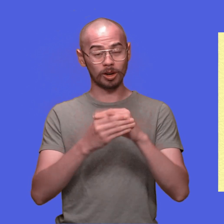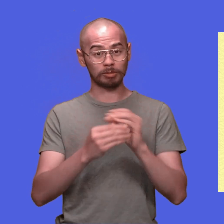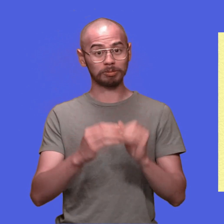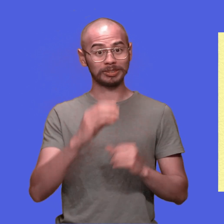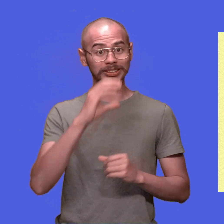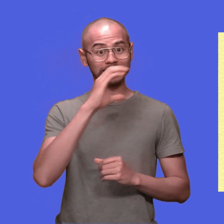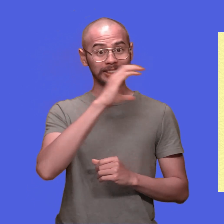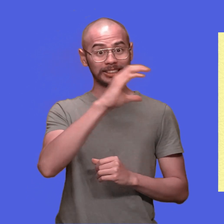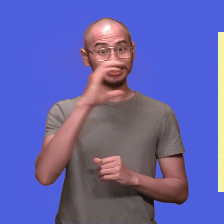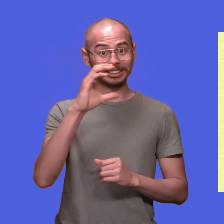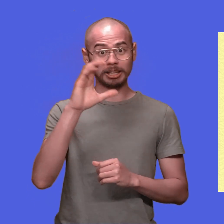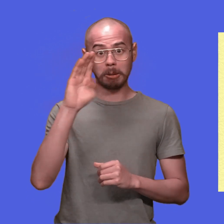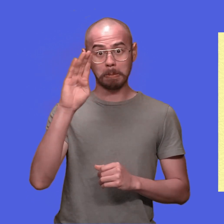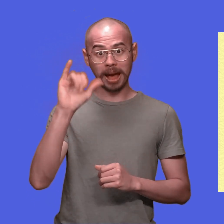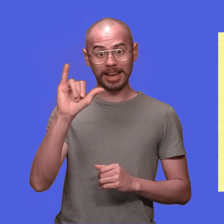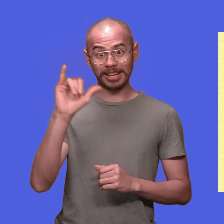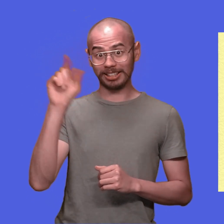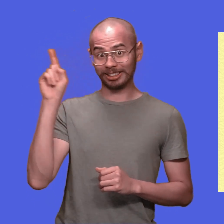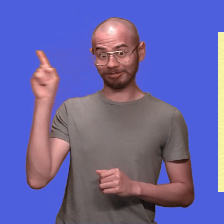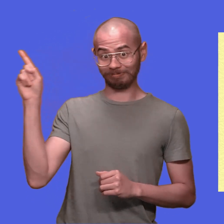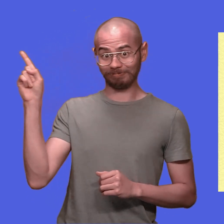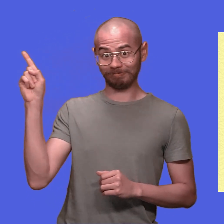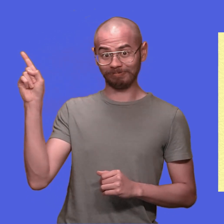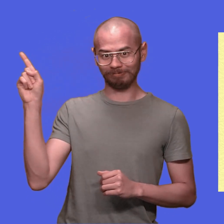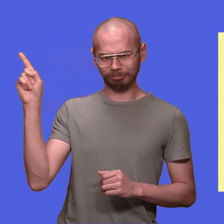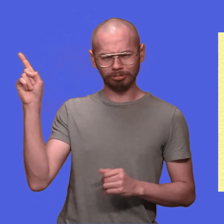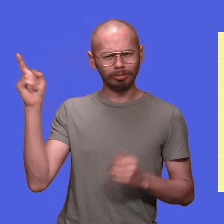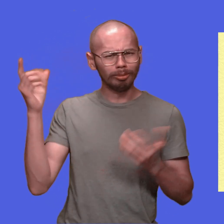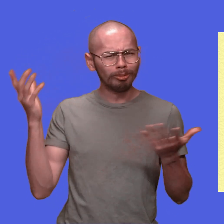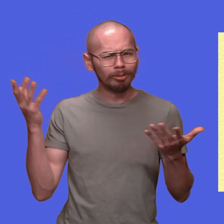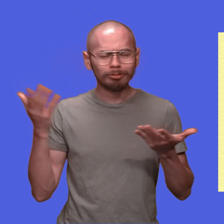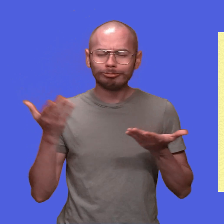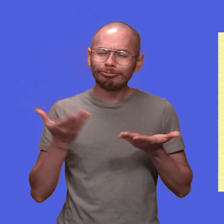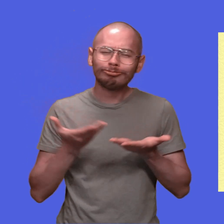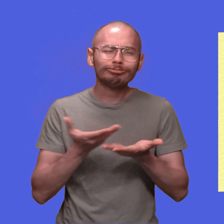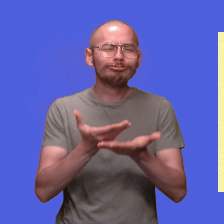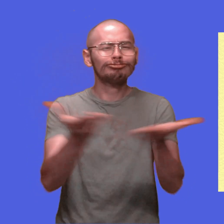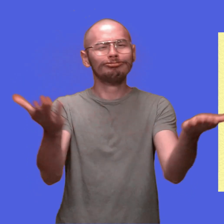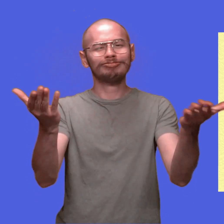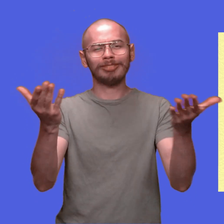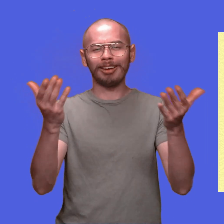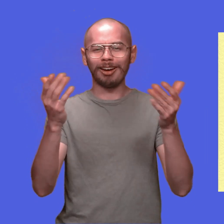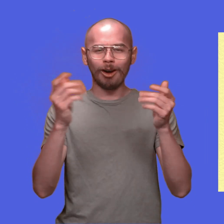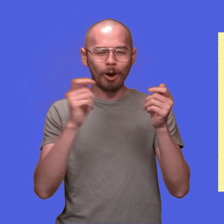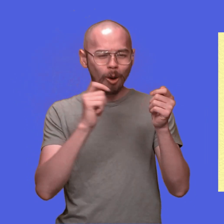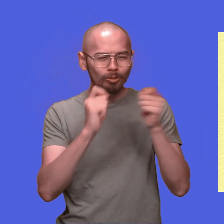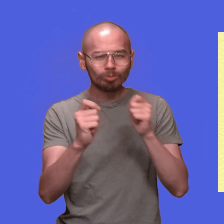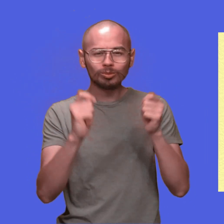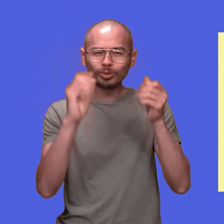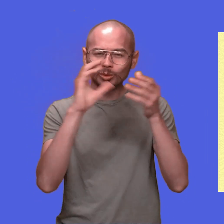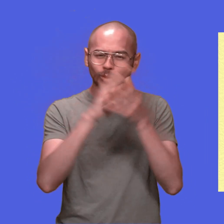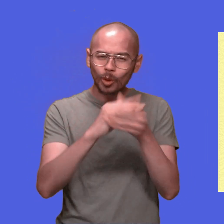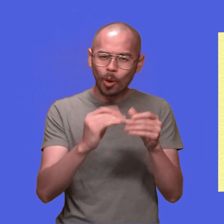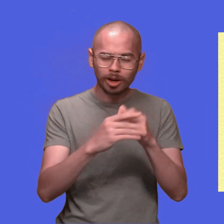specific meaning and requirements of each type of Creative Commons license, which will be explained next.